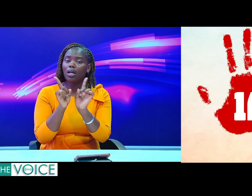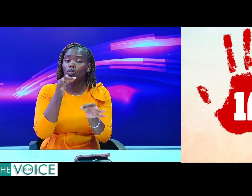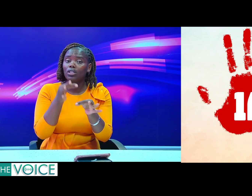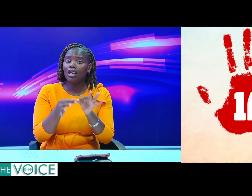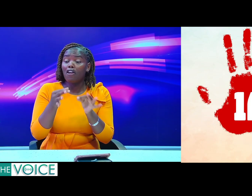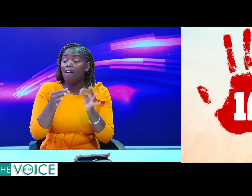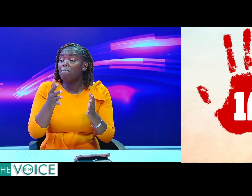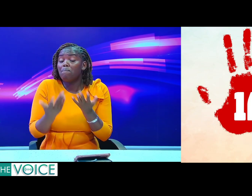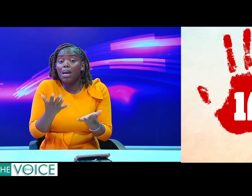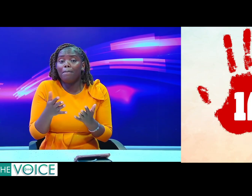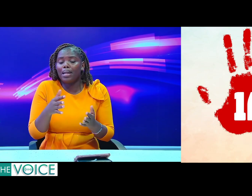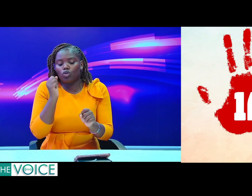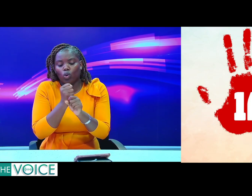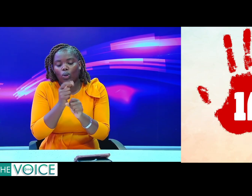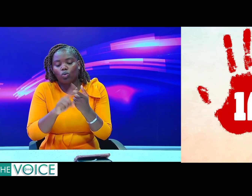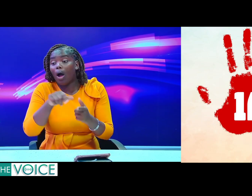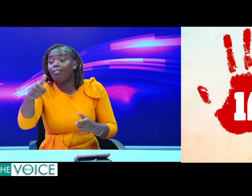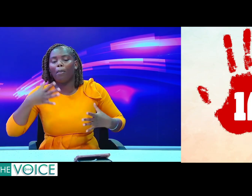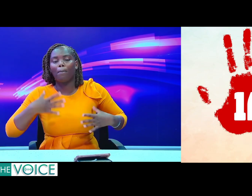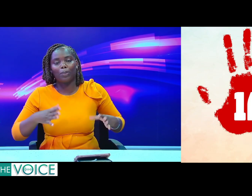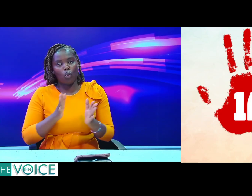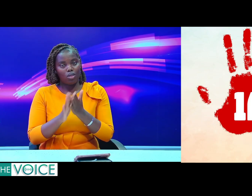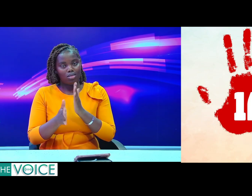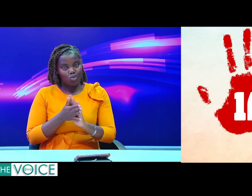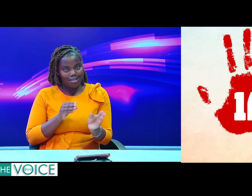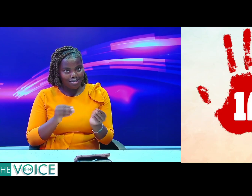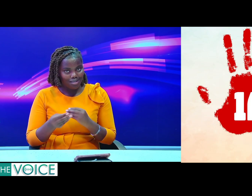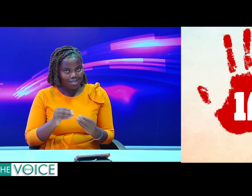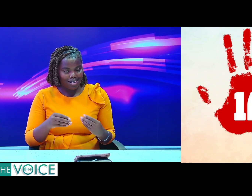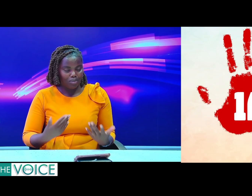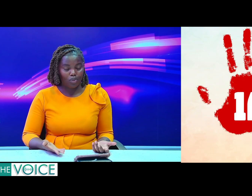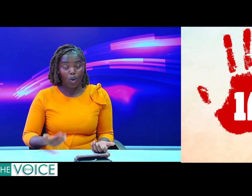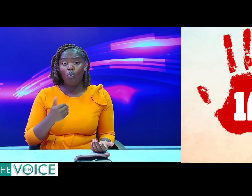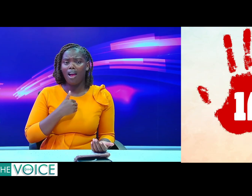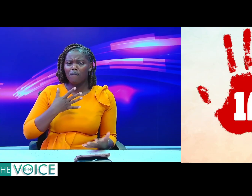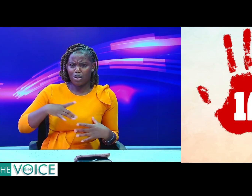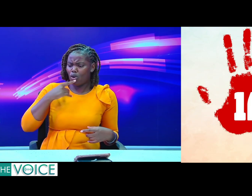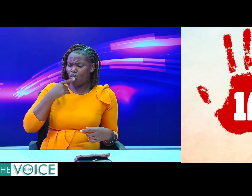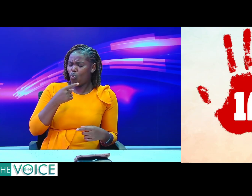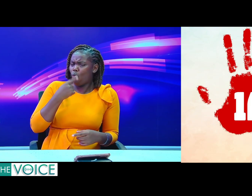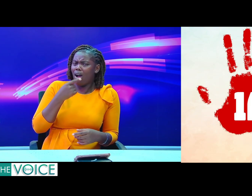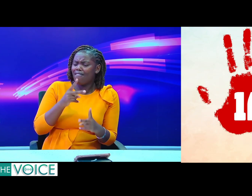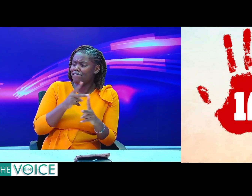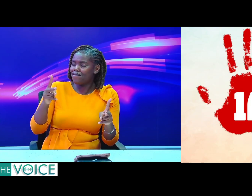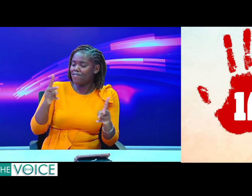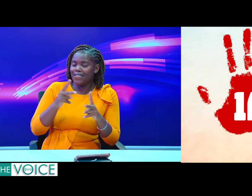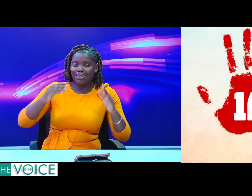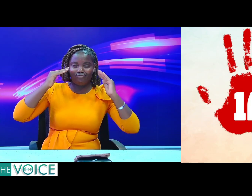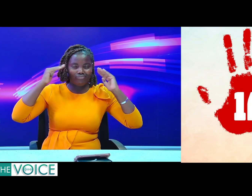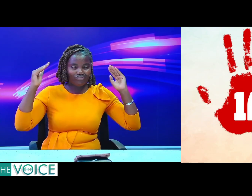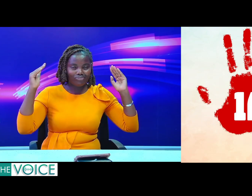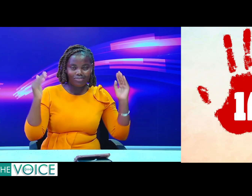that even you yourself would want other people to treat you the same. Just treat people with